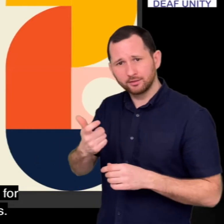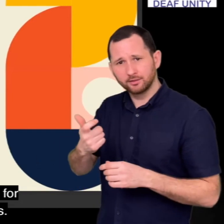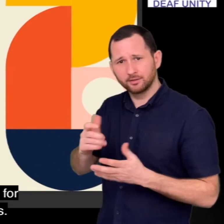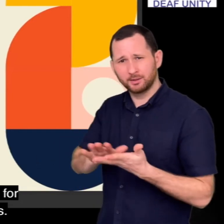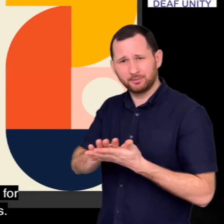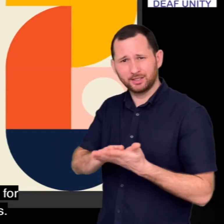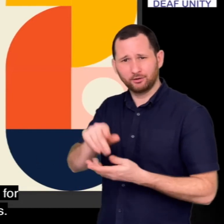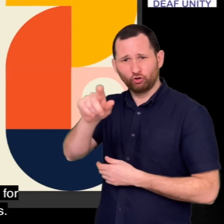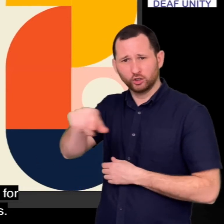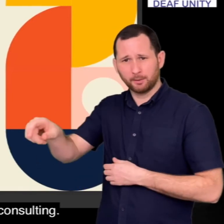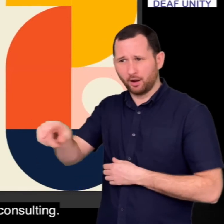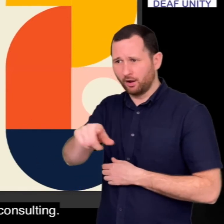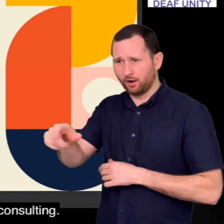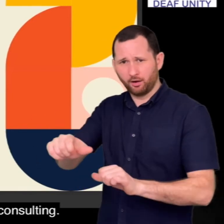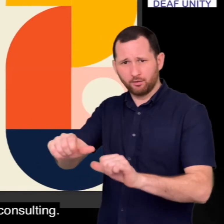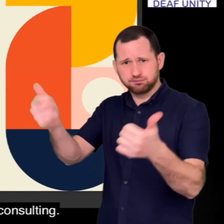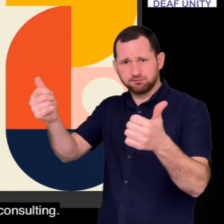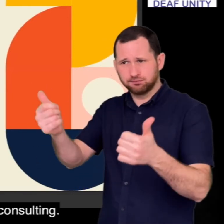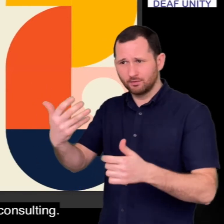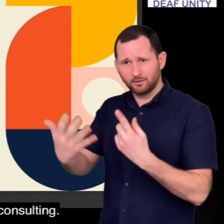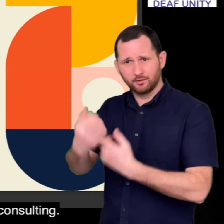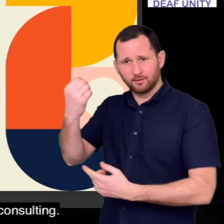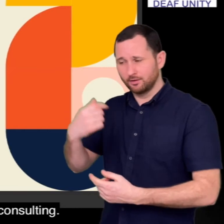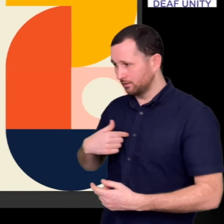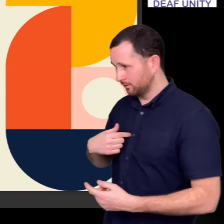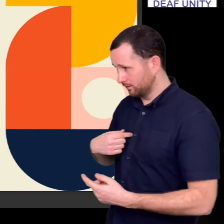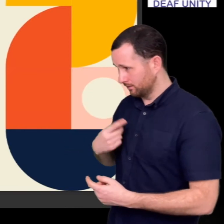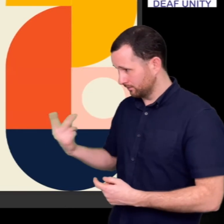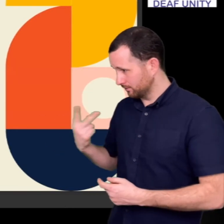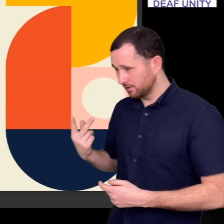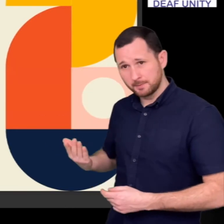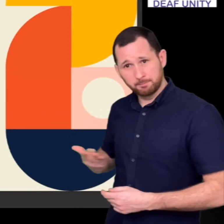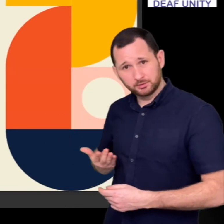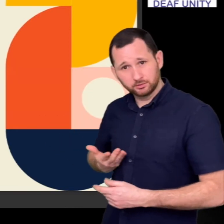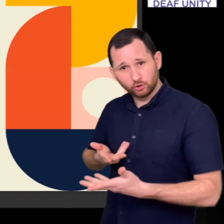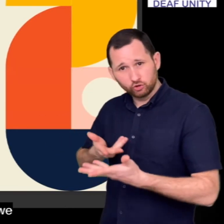our customers, and we are actually business consultants.